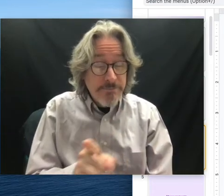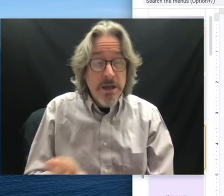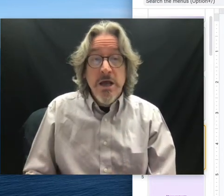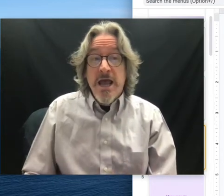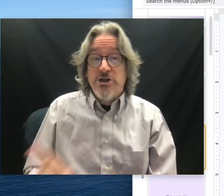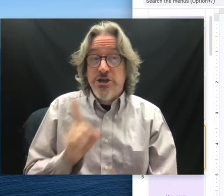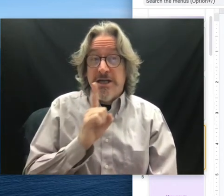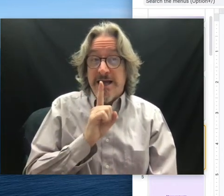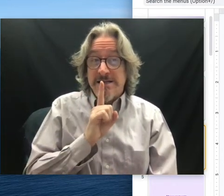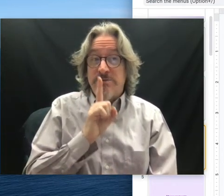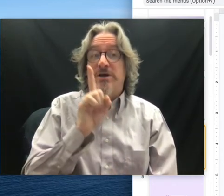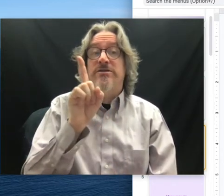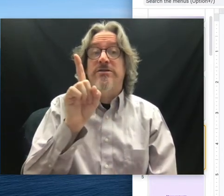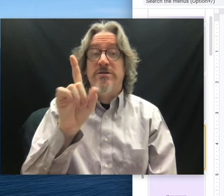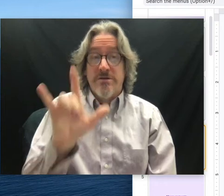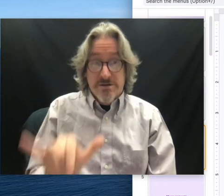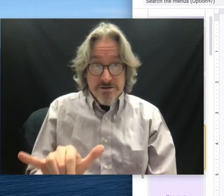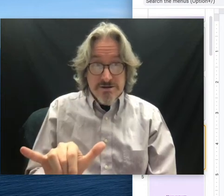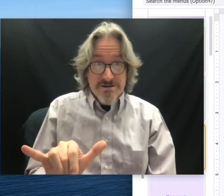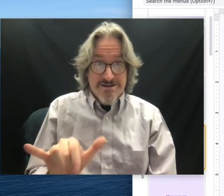really. She ends it with